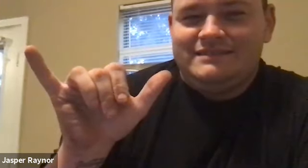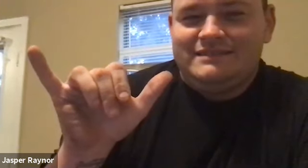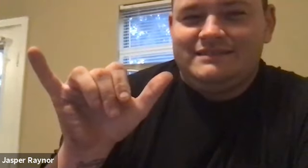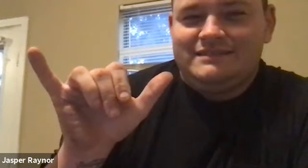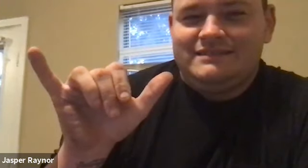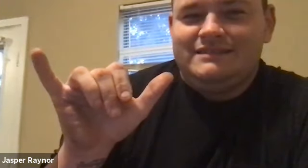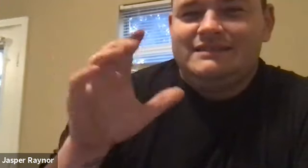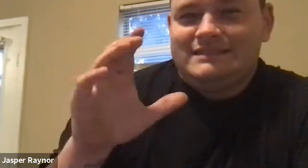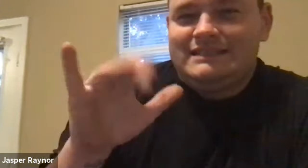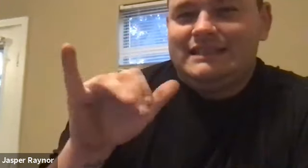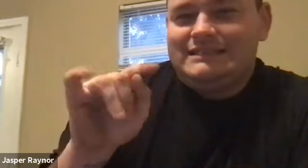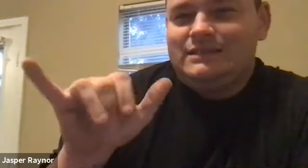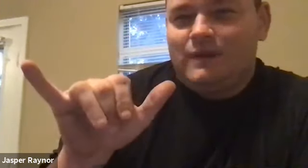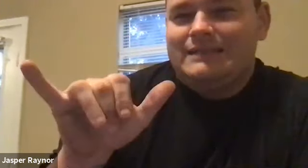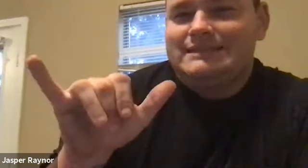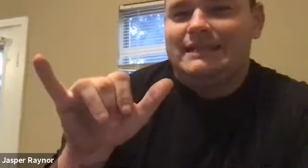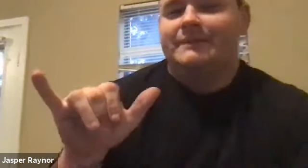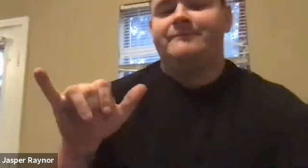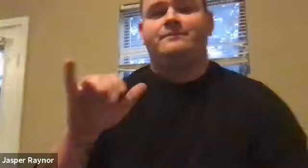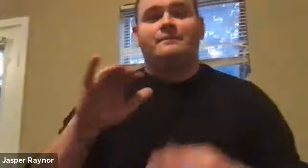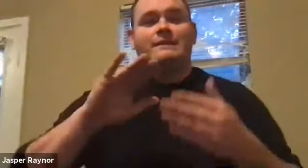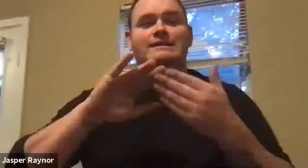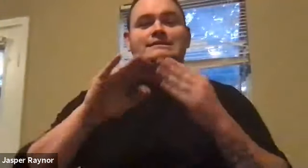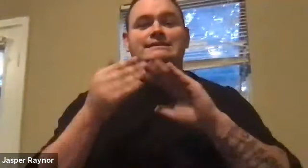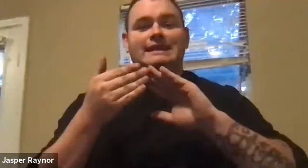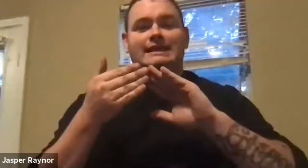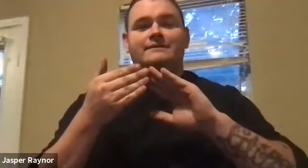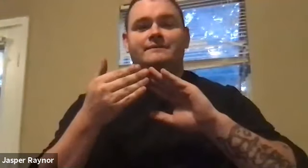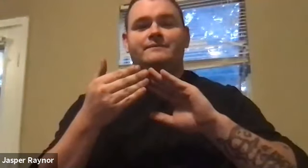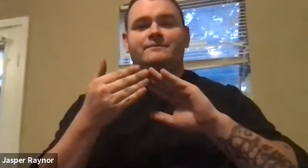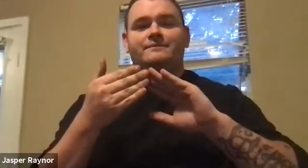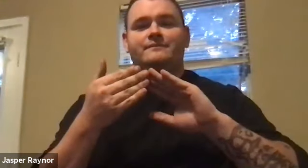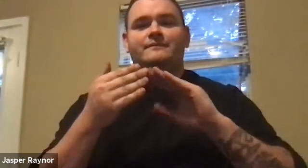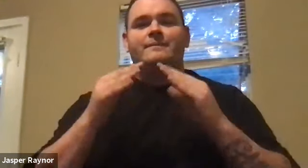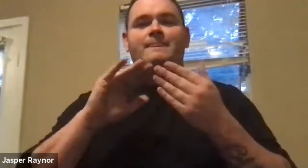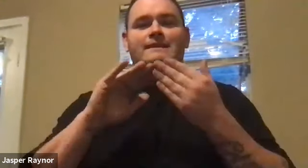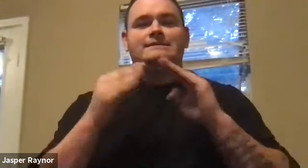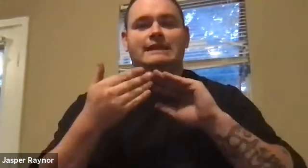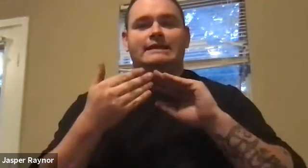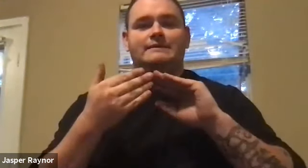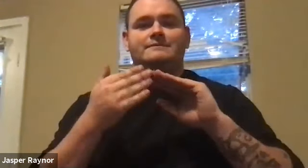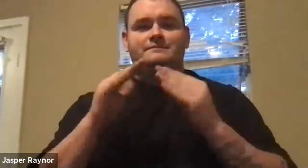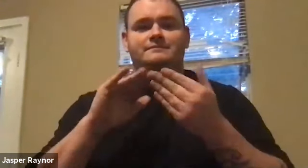City. CITY. City. I always City. forget that one. City.